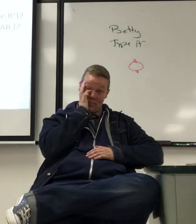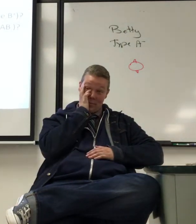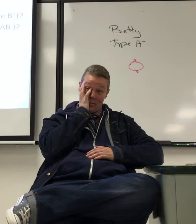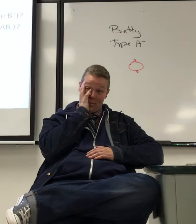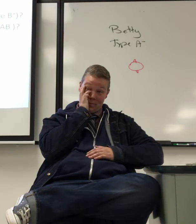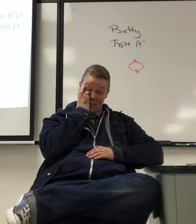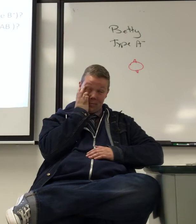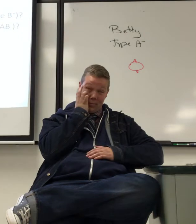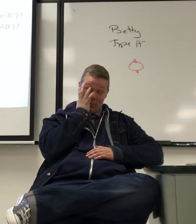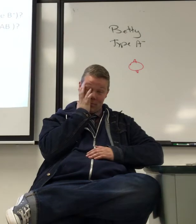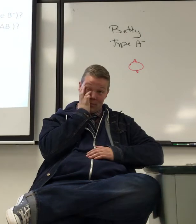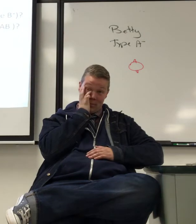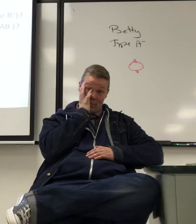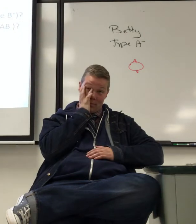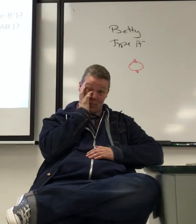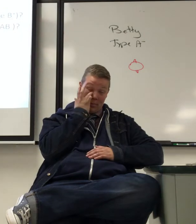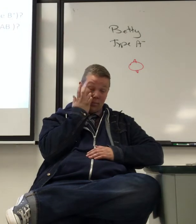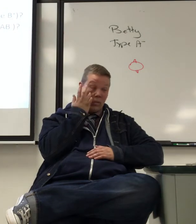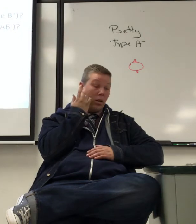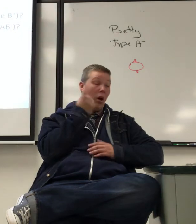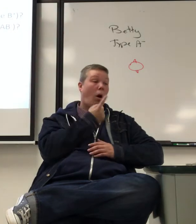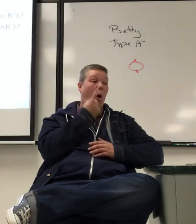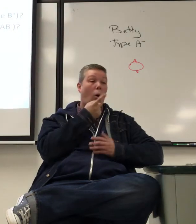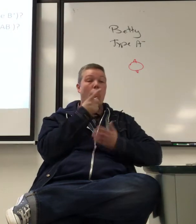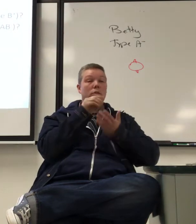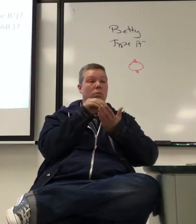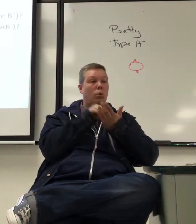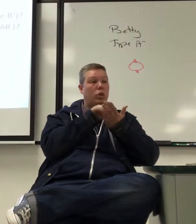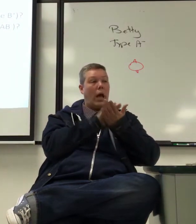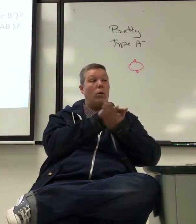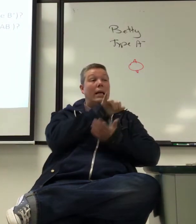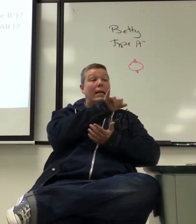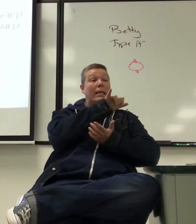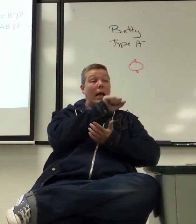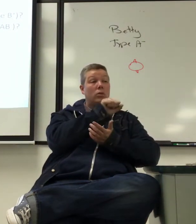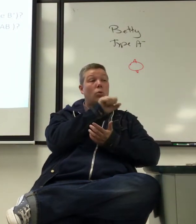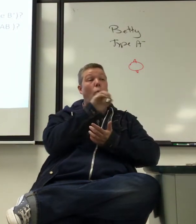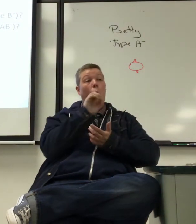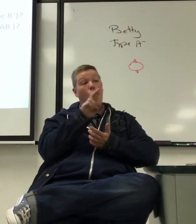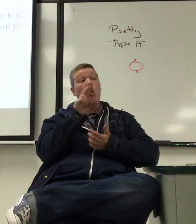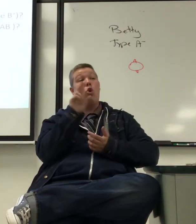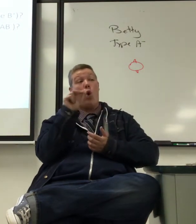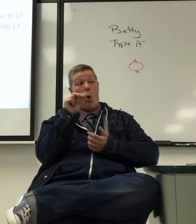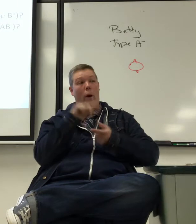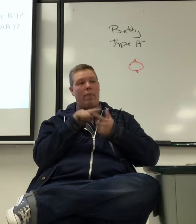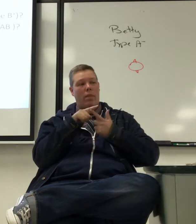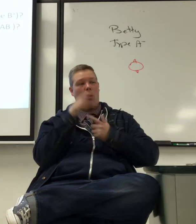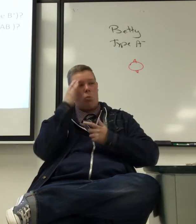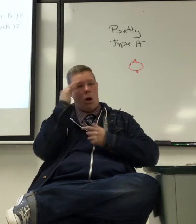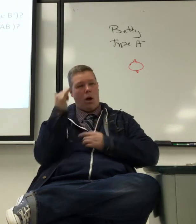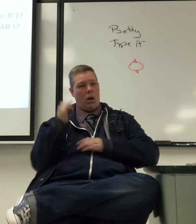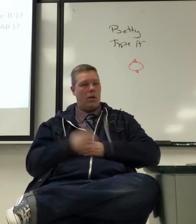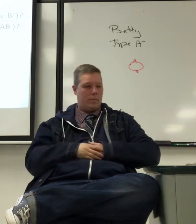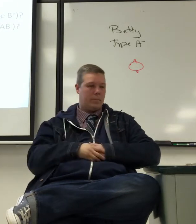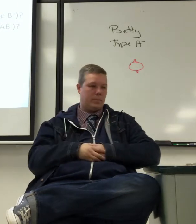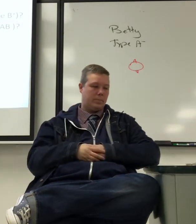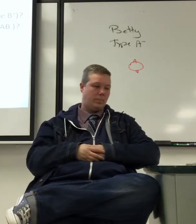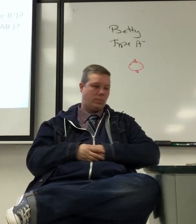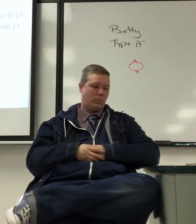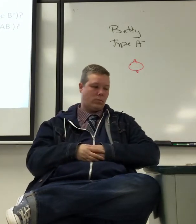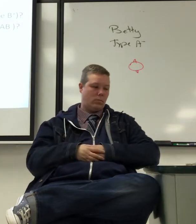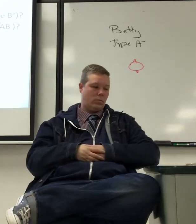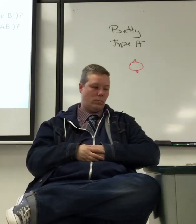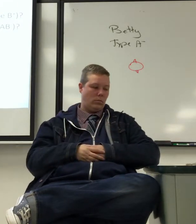Always put yes, no, and then what cross-reacts, and you're in good shape. Let's review what we said about the universal